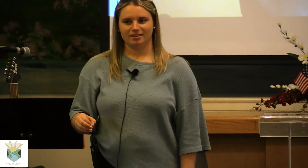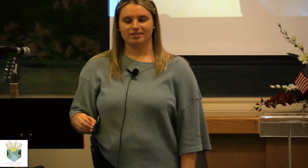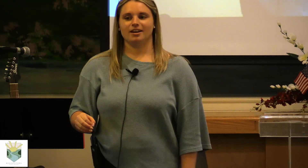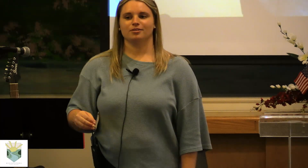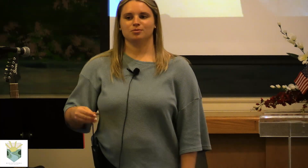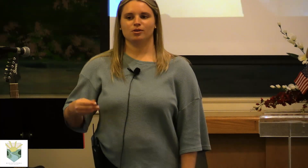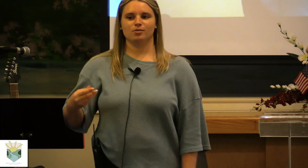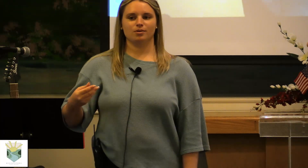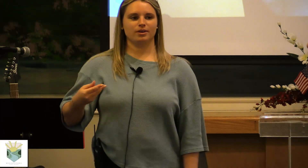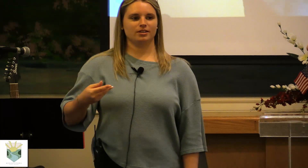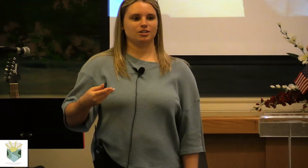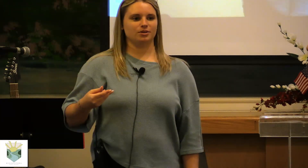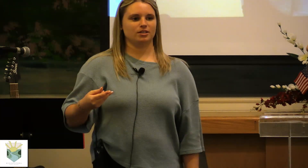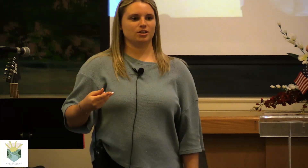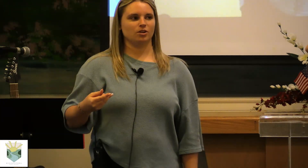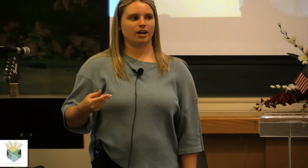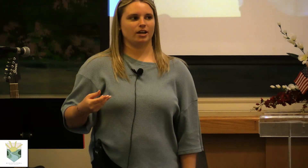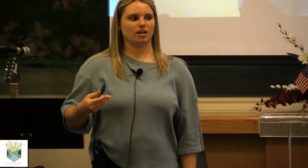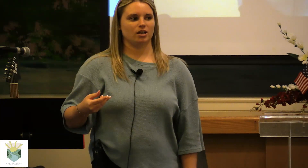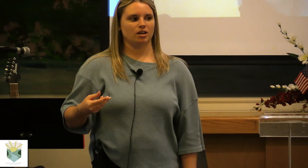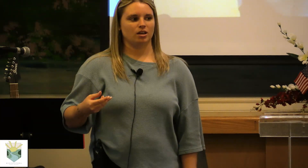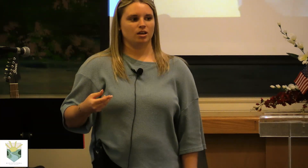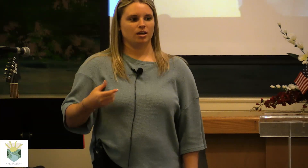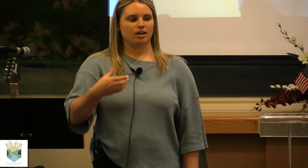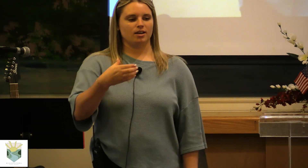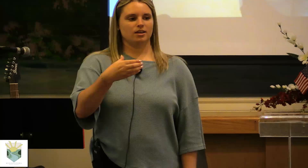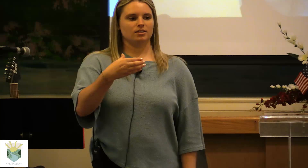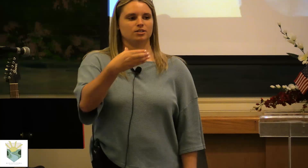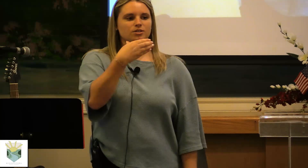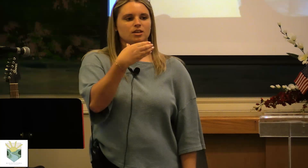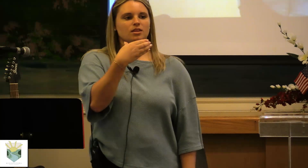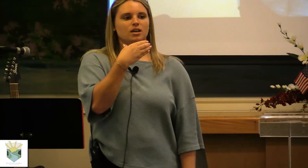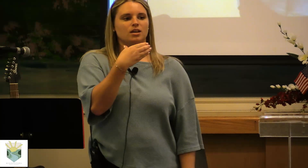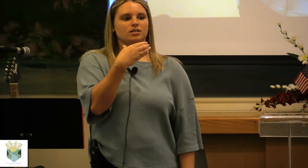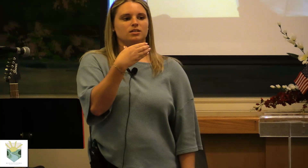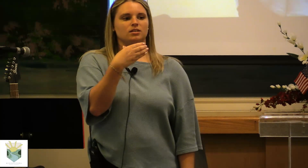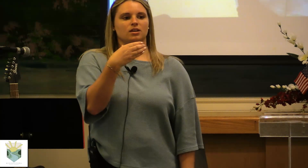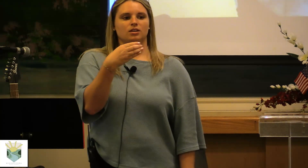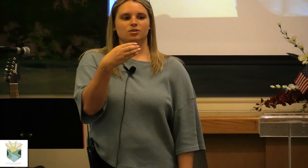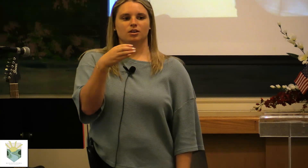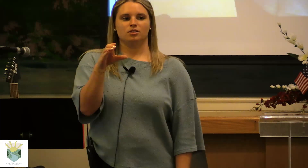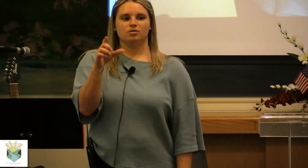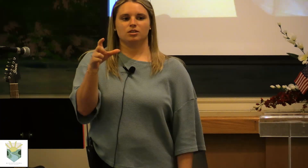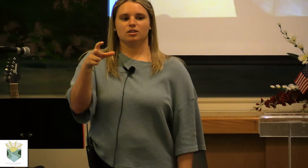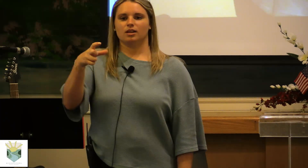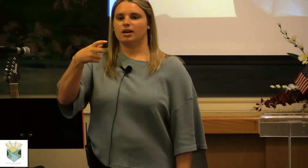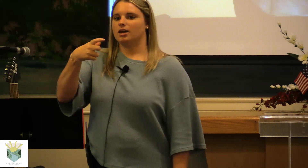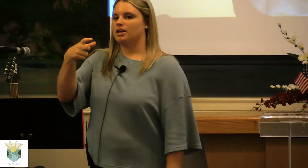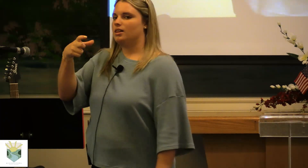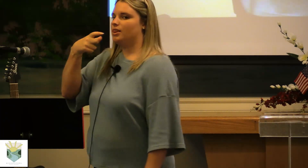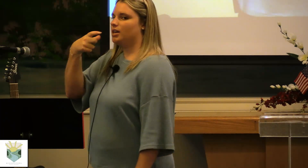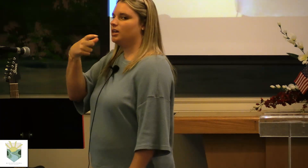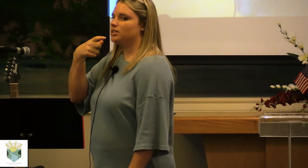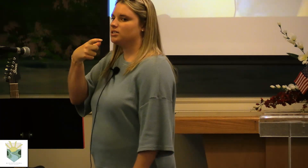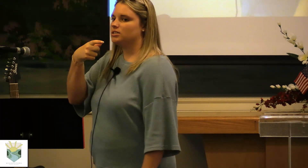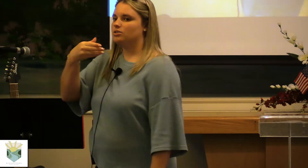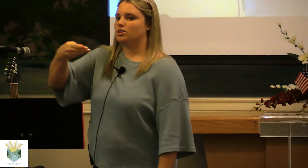Yeah, there's more than one way to do it. So like he's using this, you can use it like this, you can use it